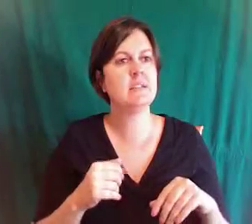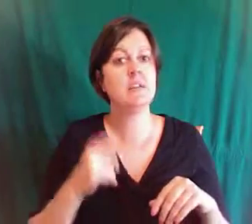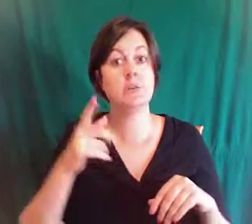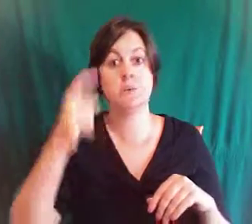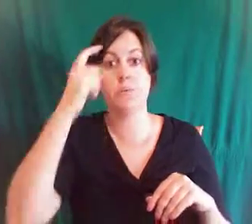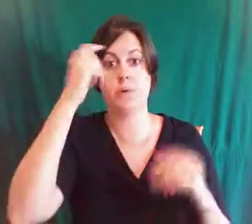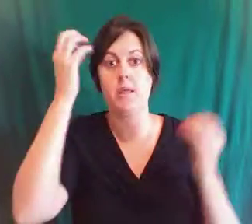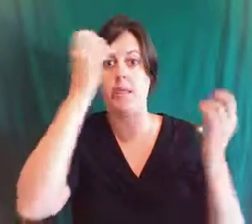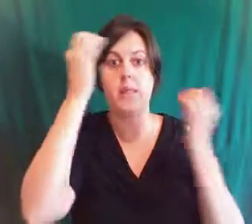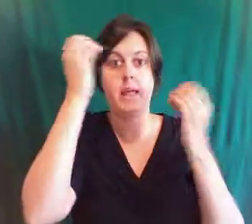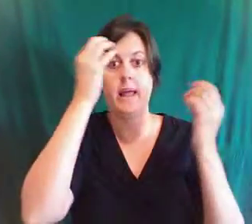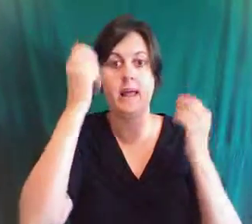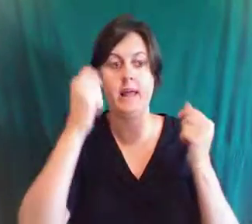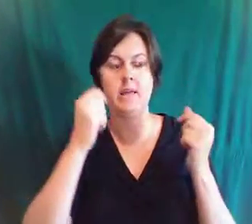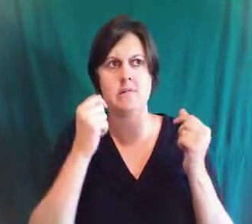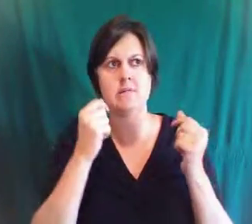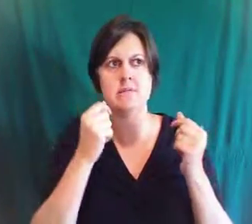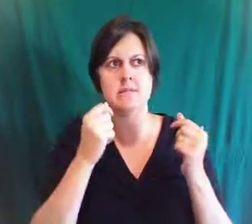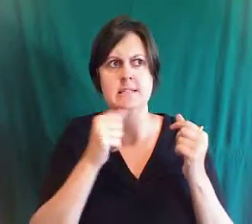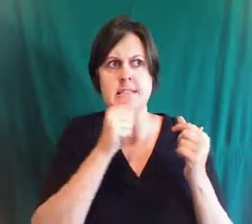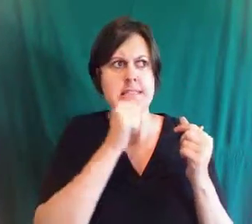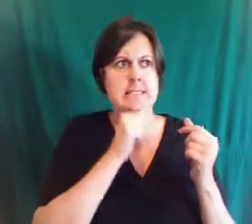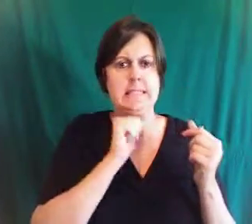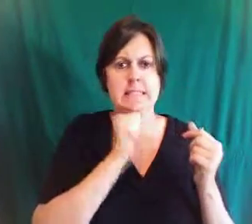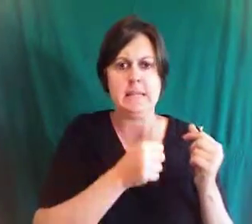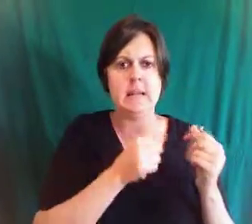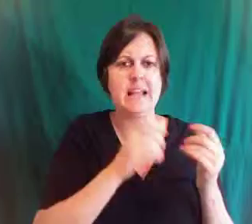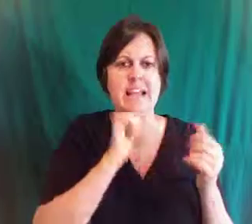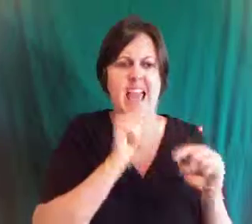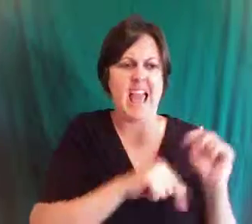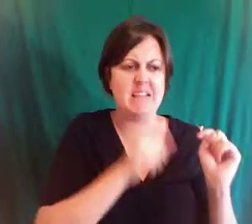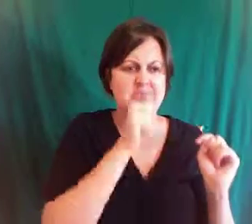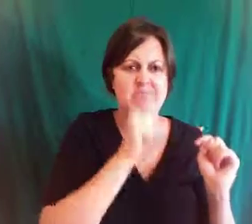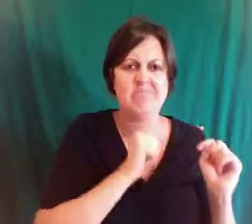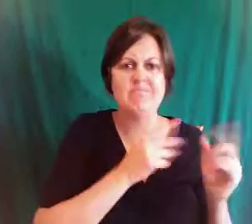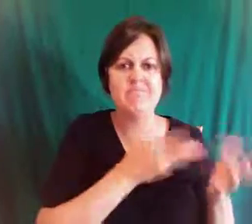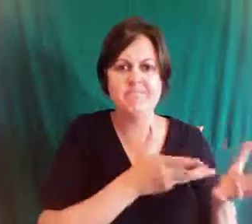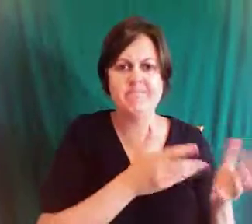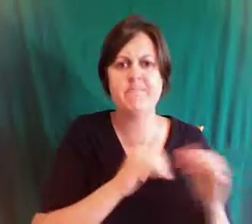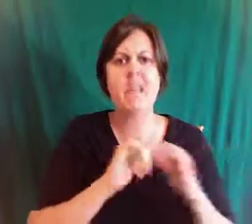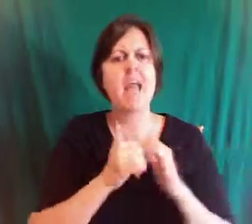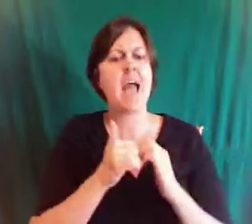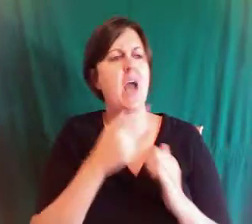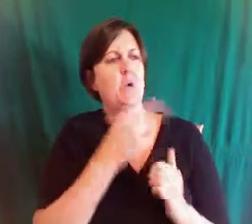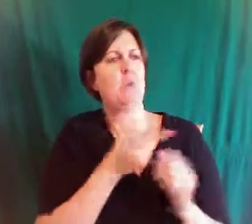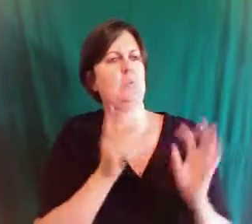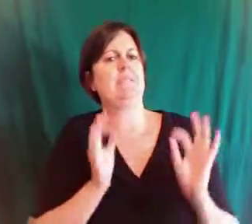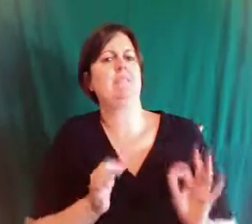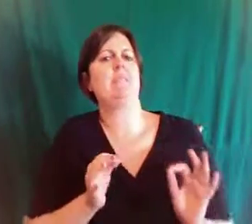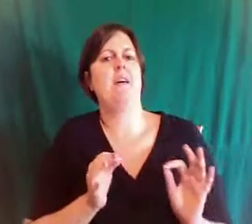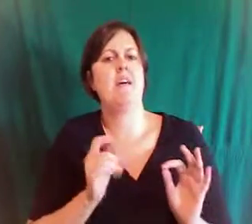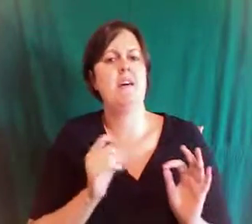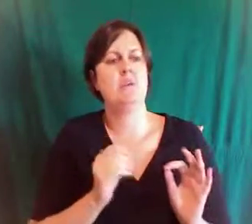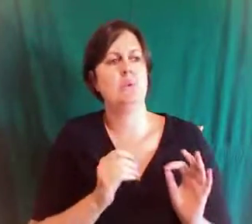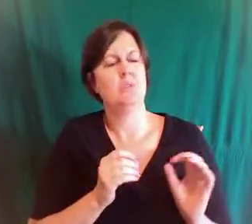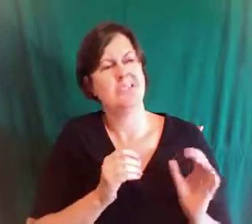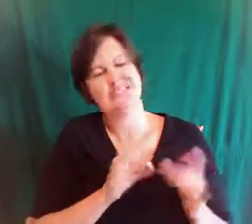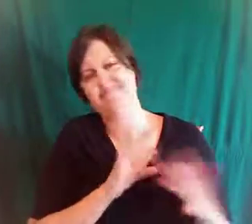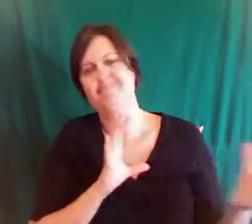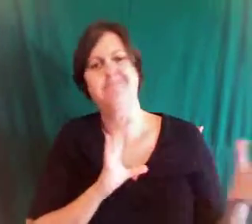and all the thoughts are playing out about how do you make the leap? What are you going to do? So let's talk about, because that's where